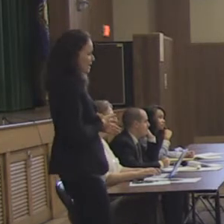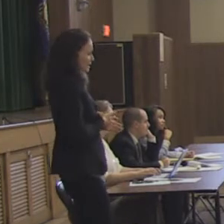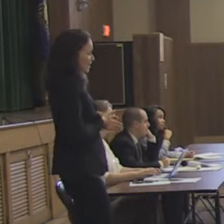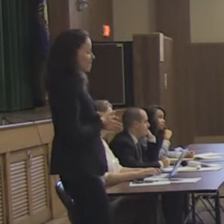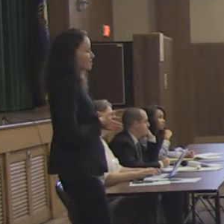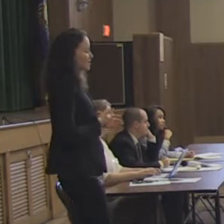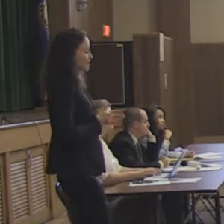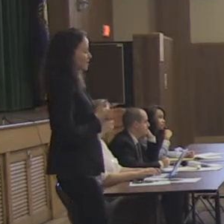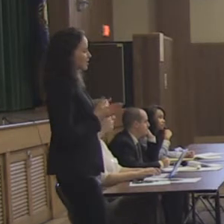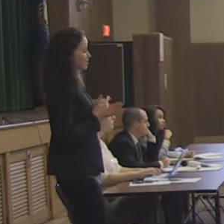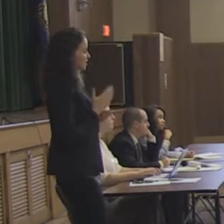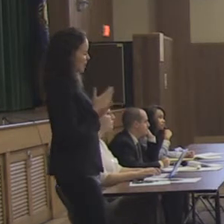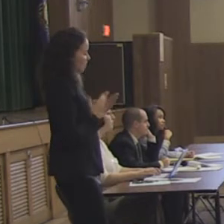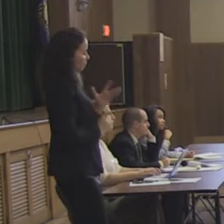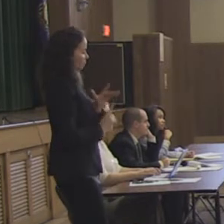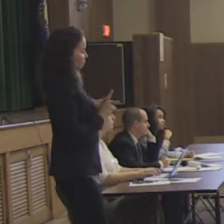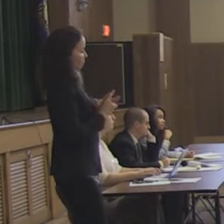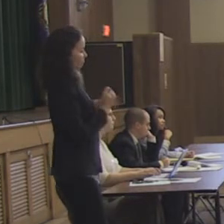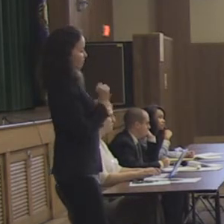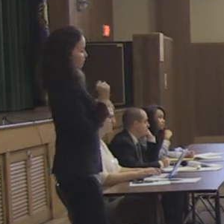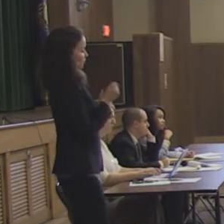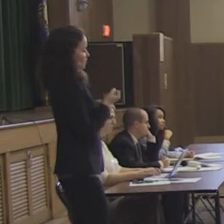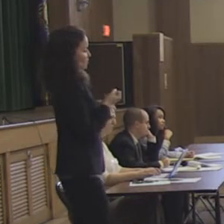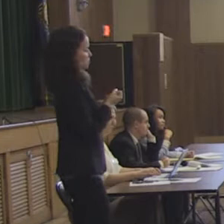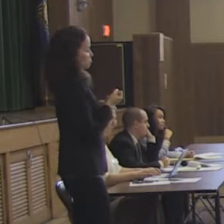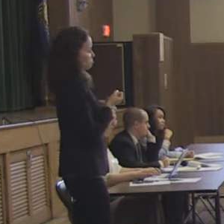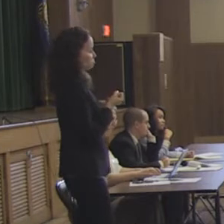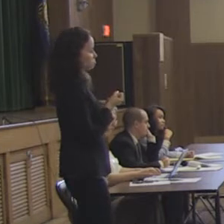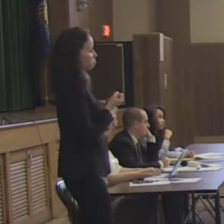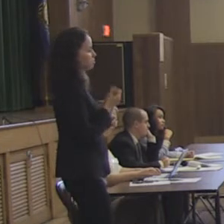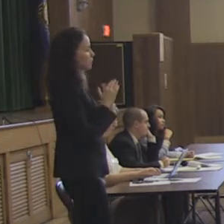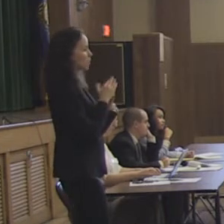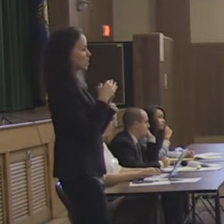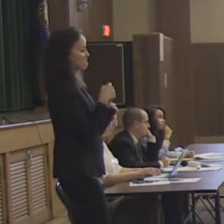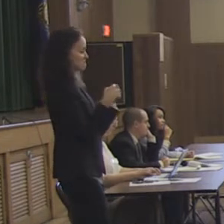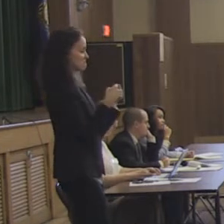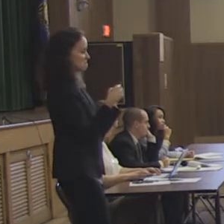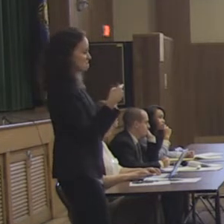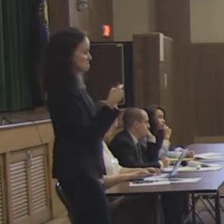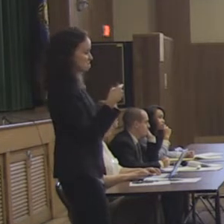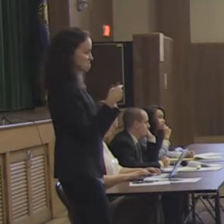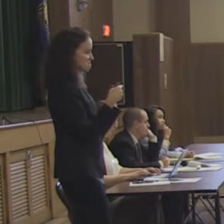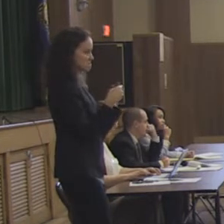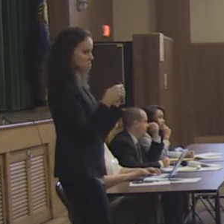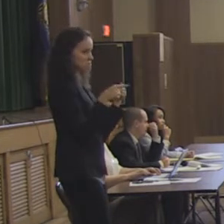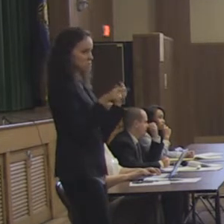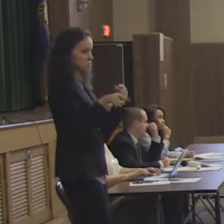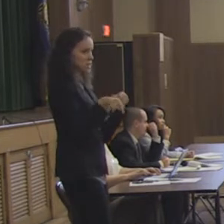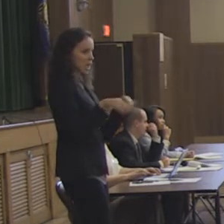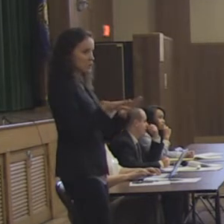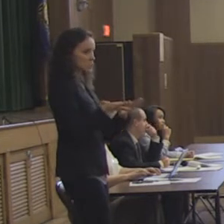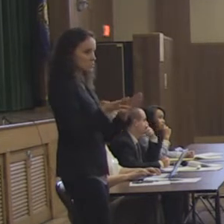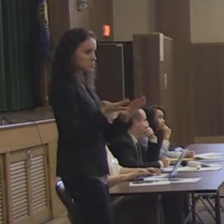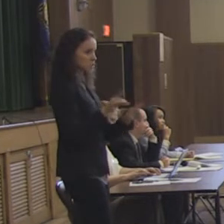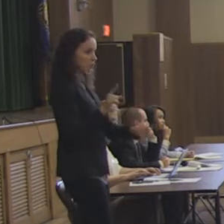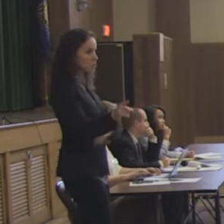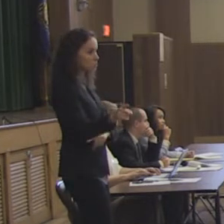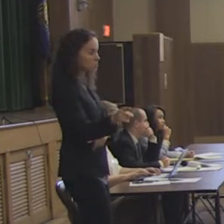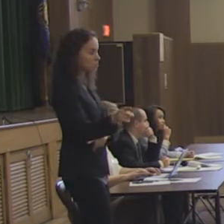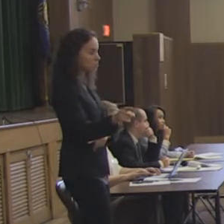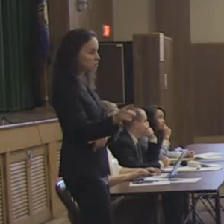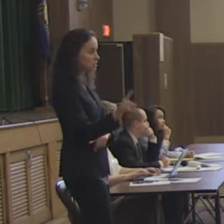situations where there's been a lot of controversy in the community, and there's been a resistance to having people with